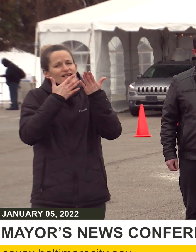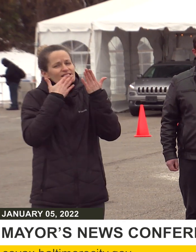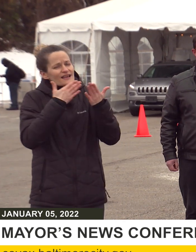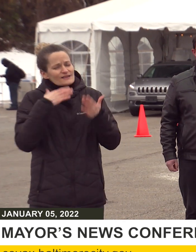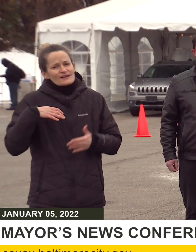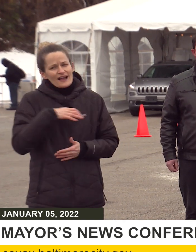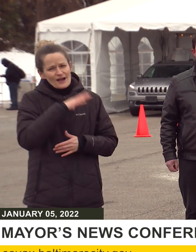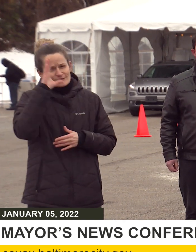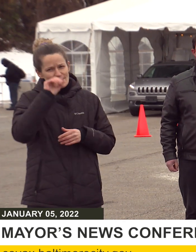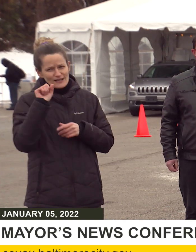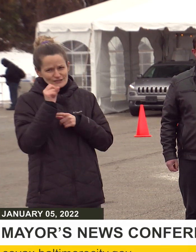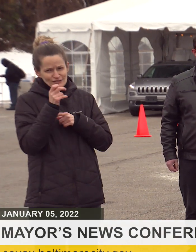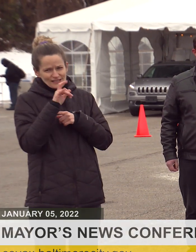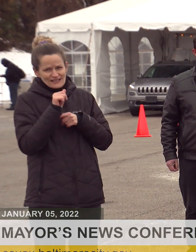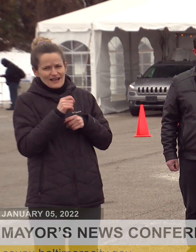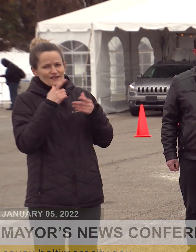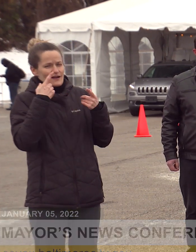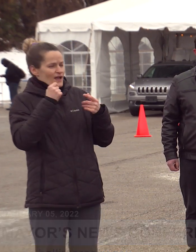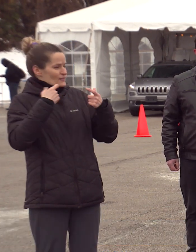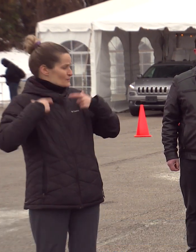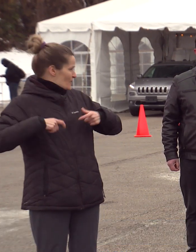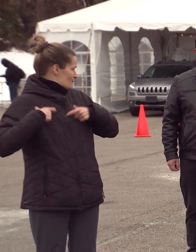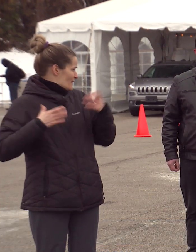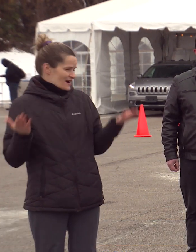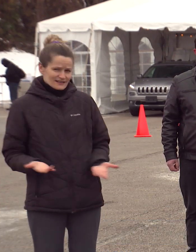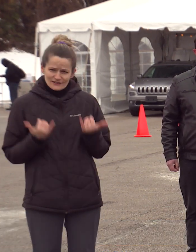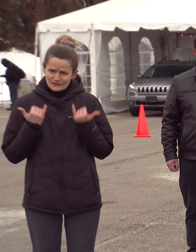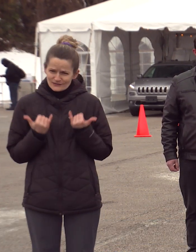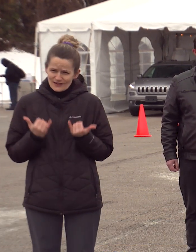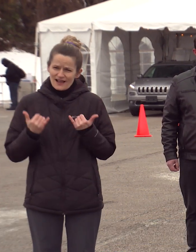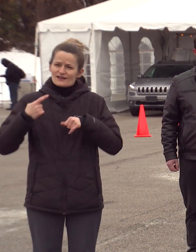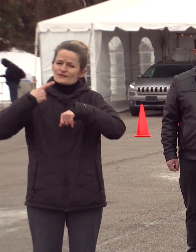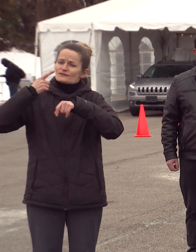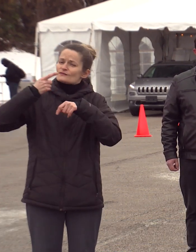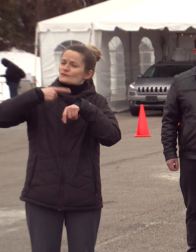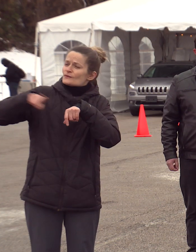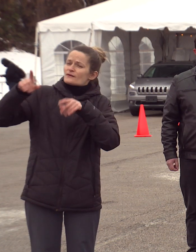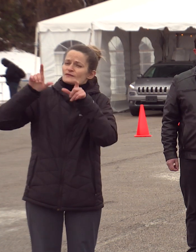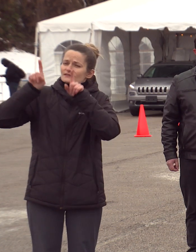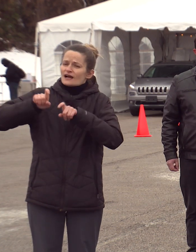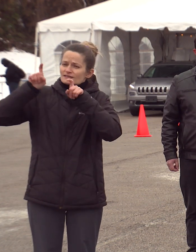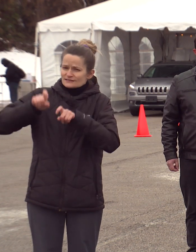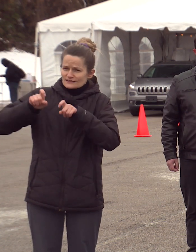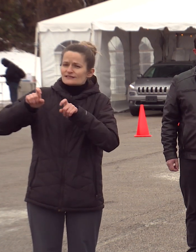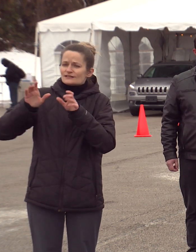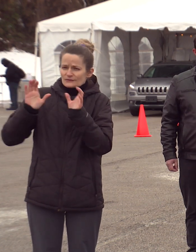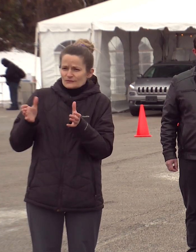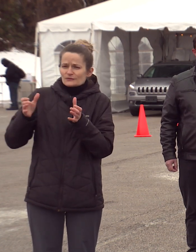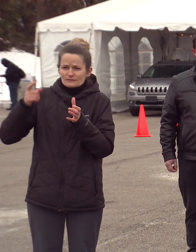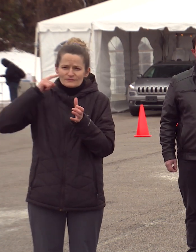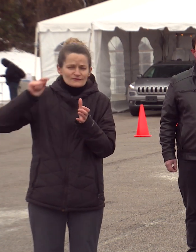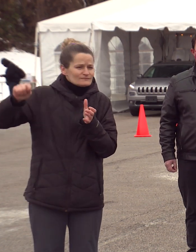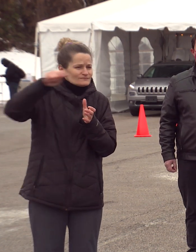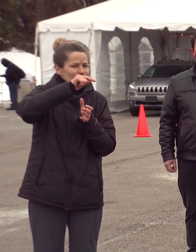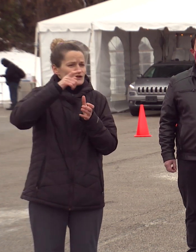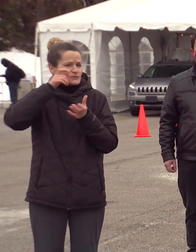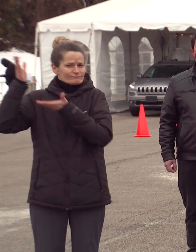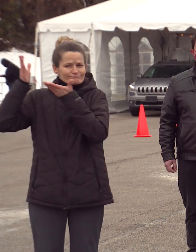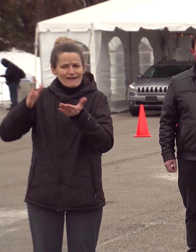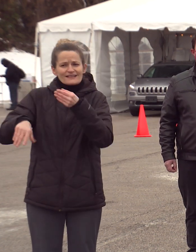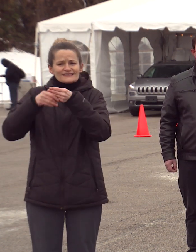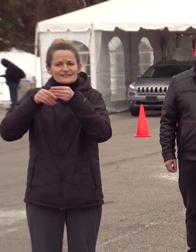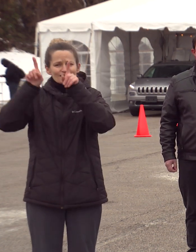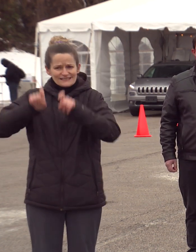Rabbi Tindler and the AccuReference Testing Group for bringing these additional testing resources to the community. I want to thank our other